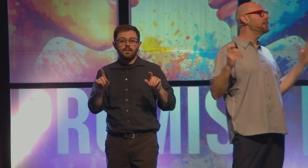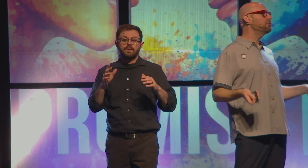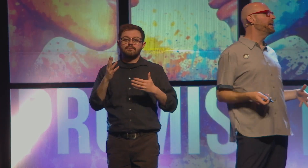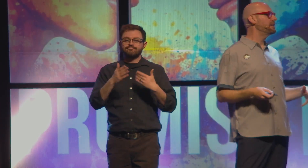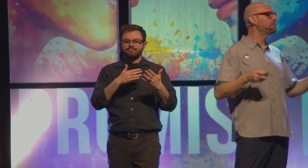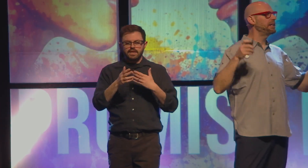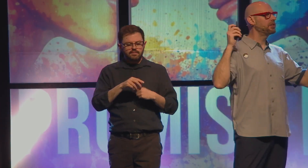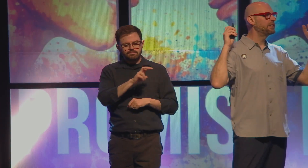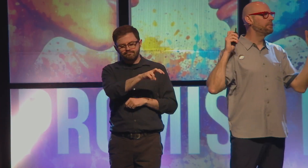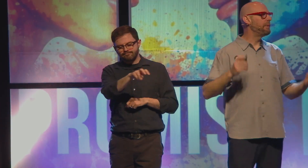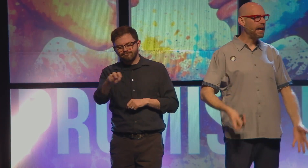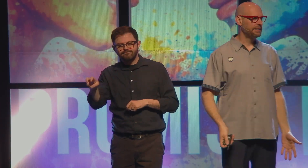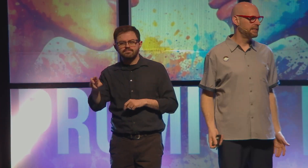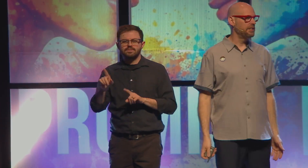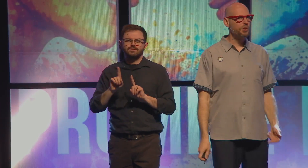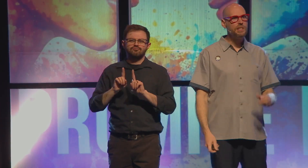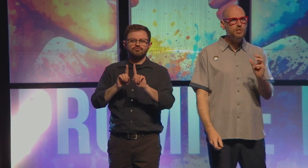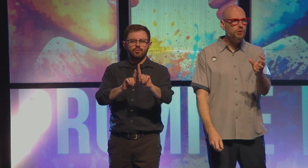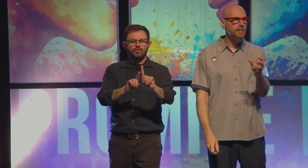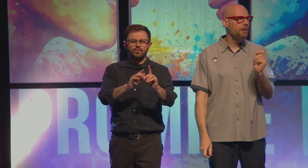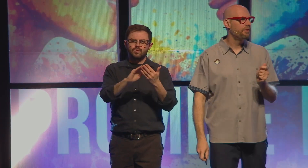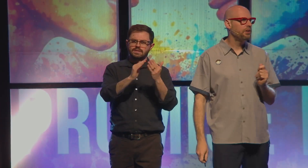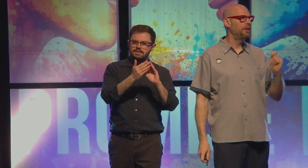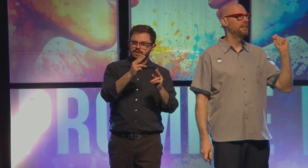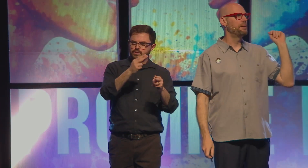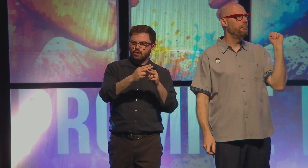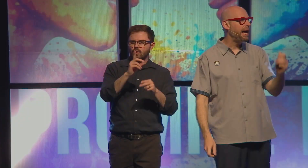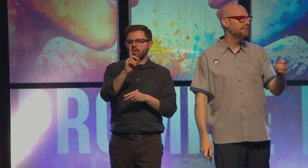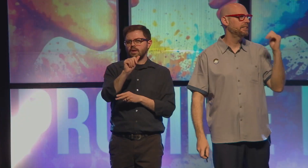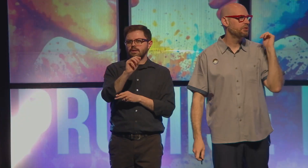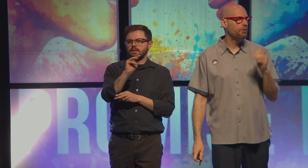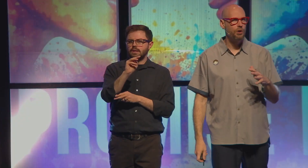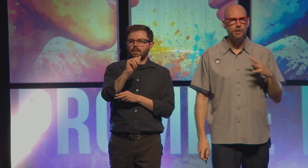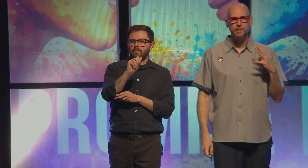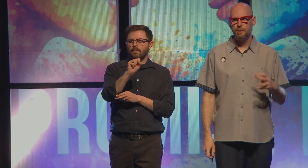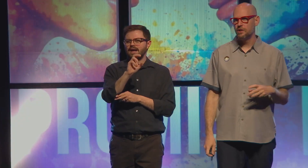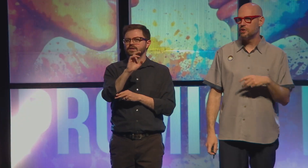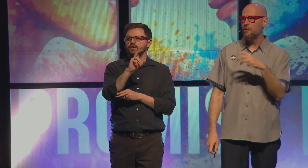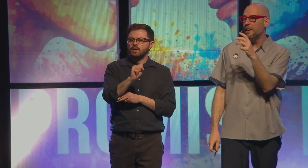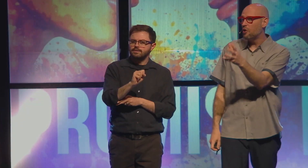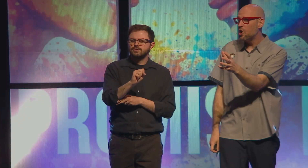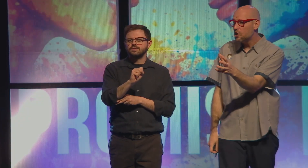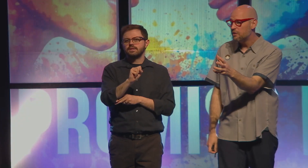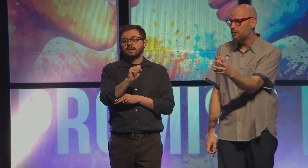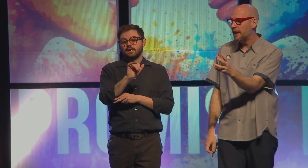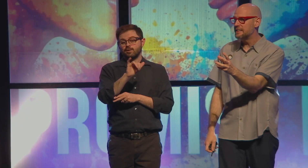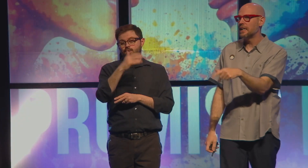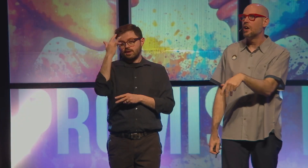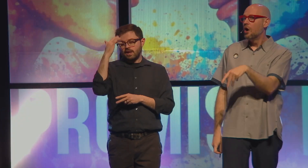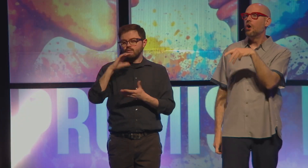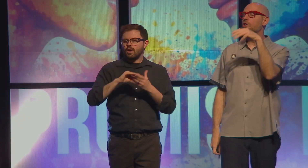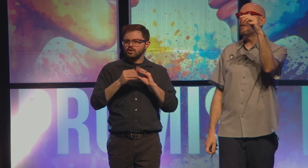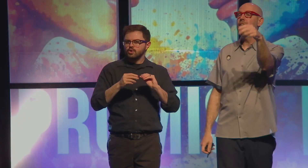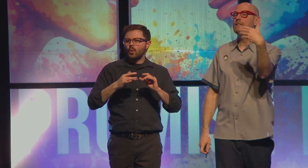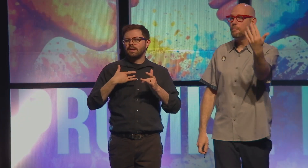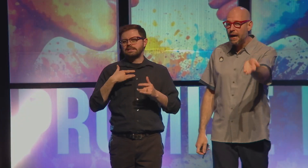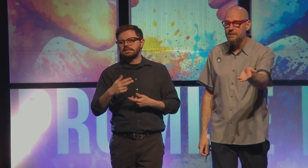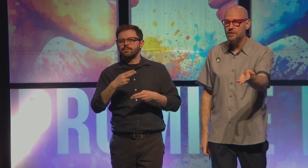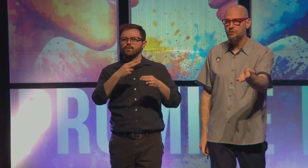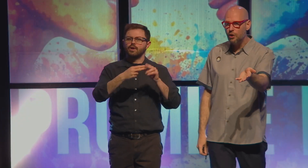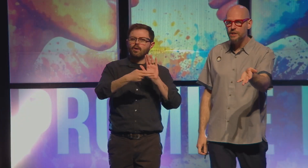and he's on his way to this place called Damascus. And so this story is often called the Damascus Road experience. Or if you've ever heard the phrase like, oh, you've